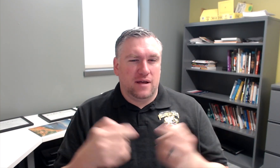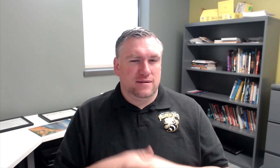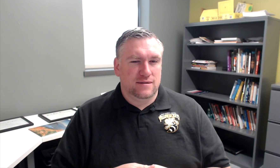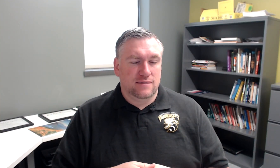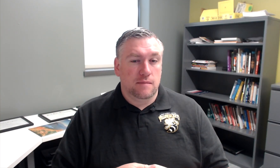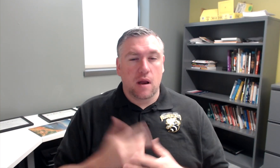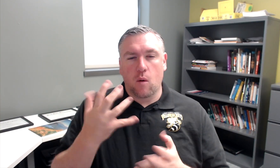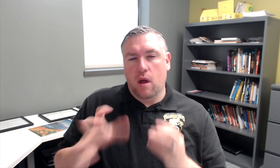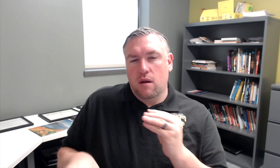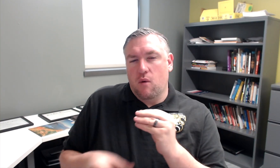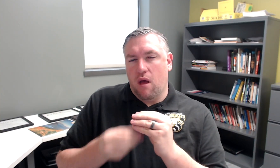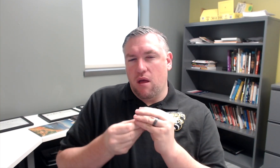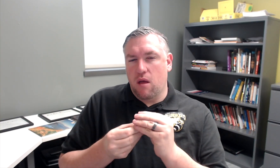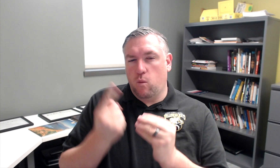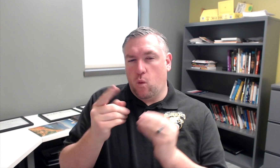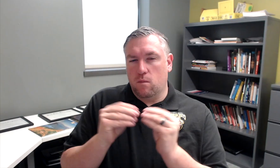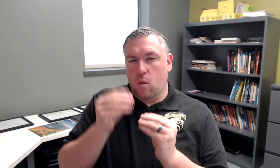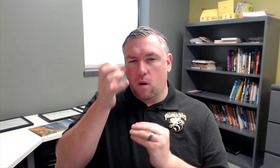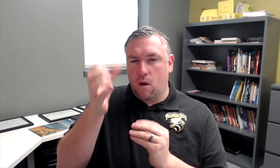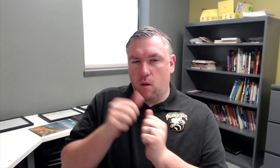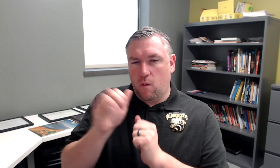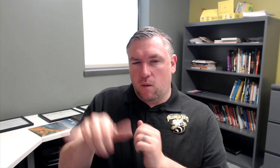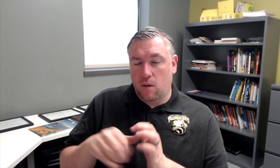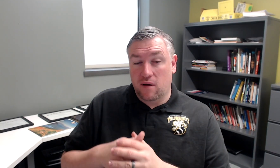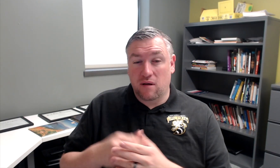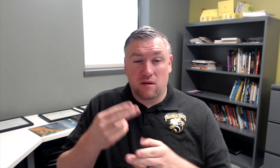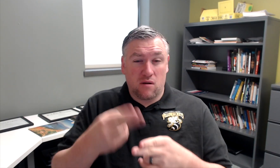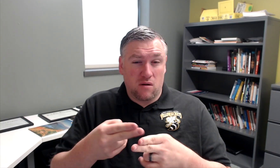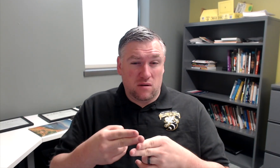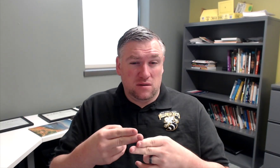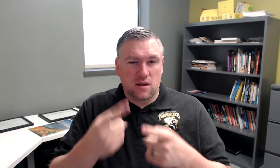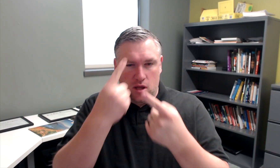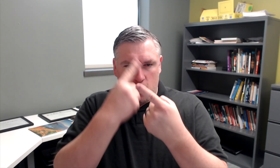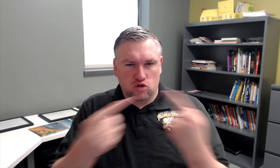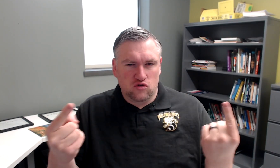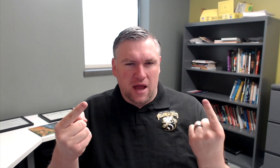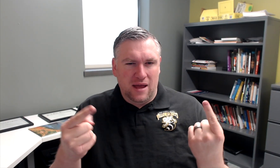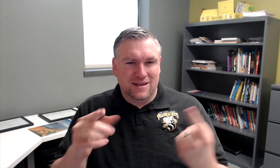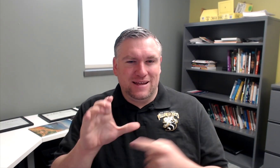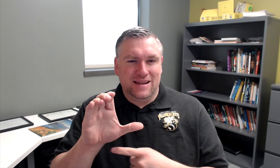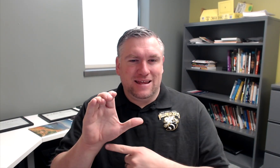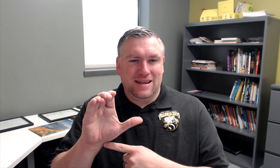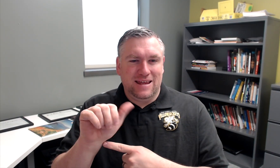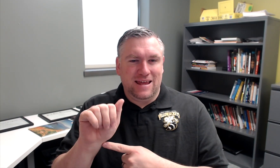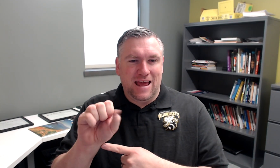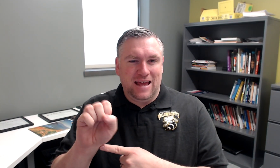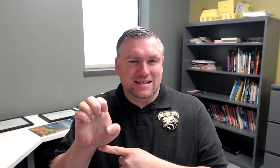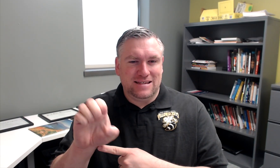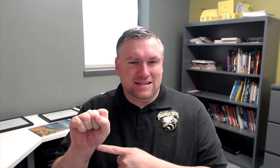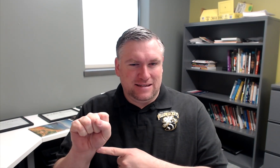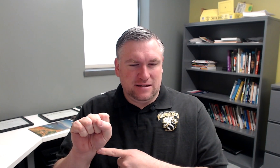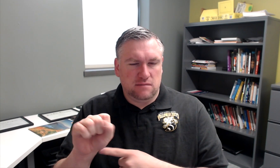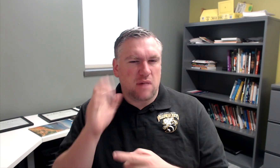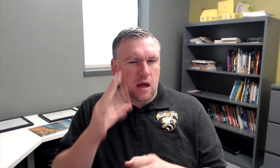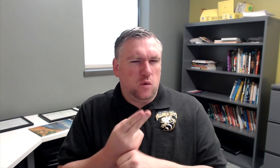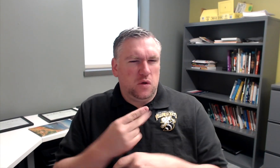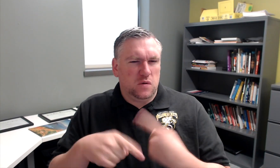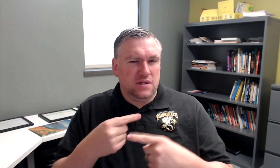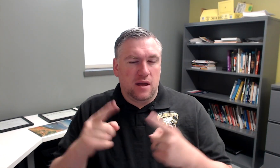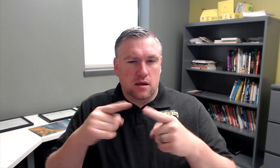and contrasting, but I want to add one more concept with that. It's called contrasting cases. I'll